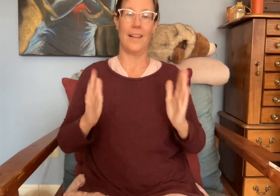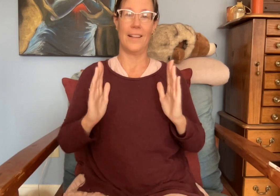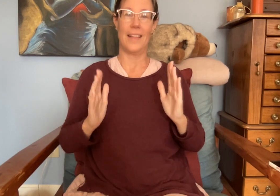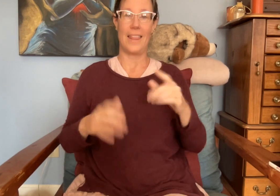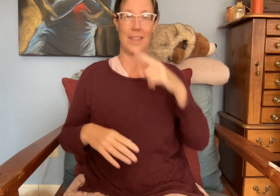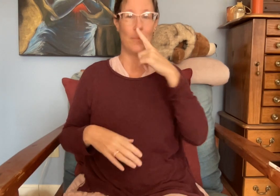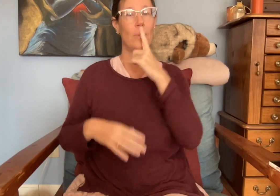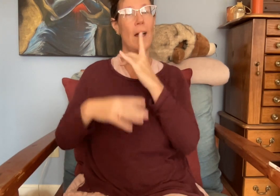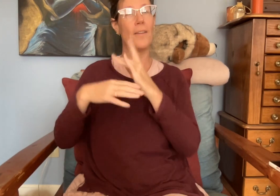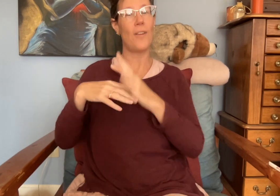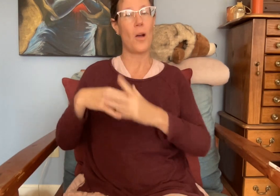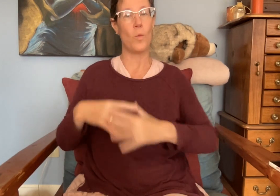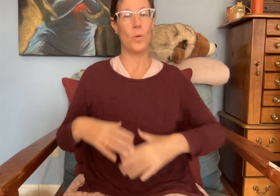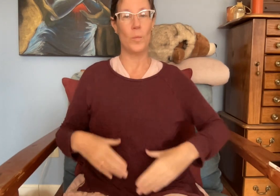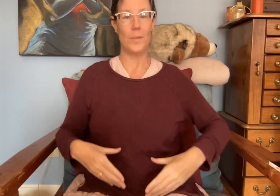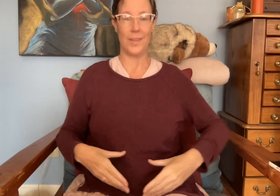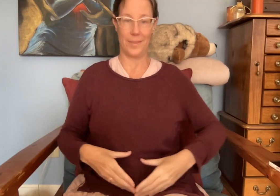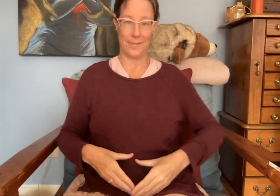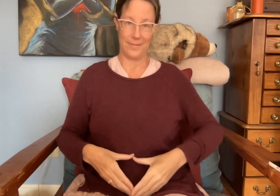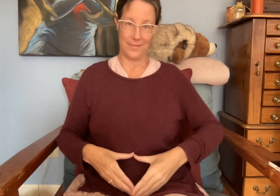let the blood of our wombs